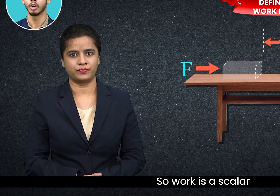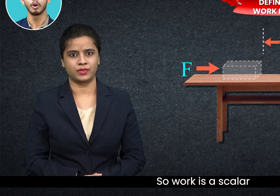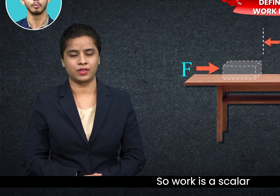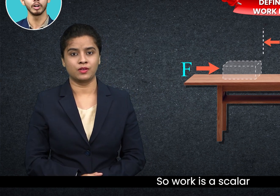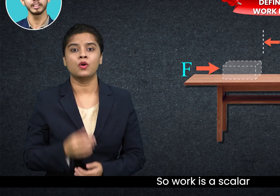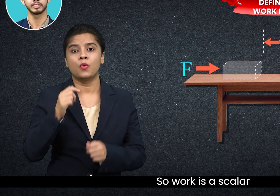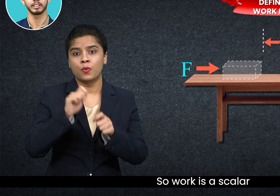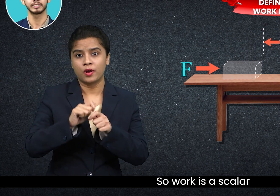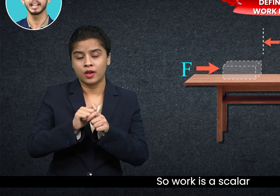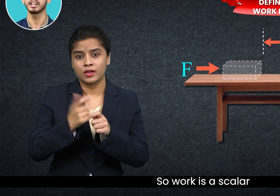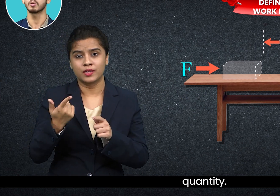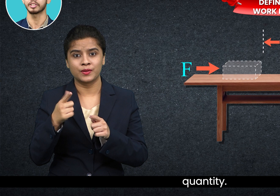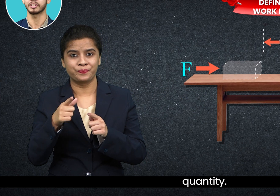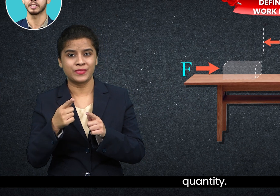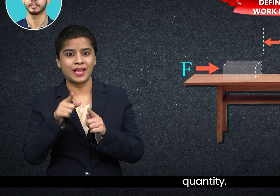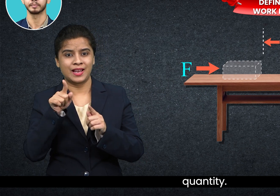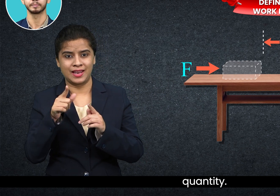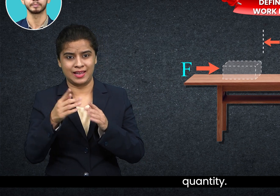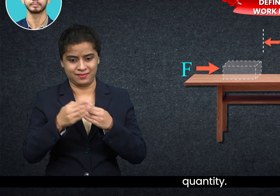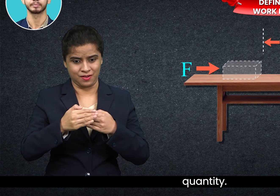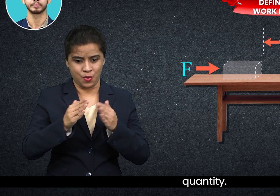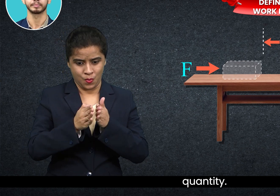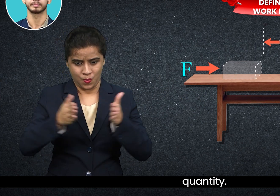So, work is a scalar quantity.